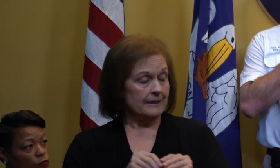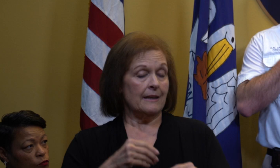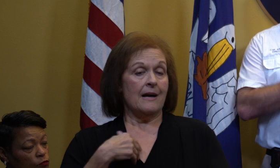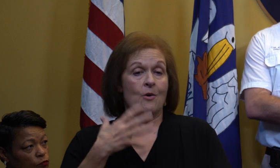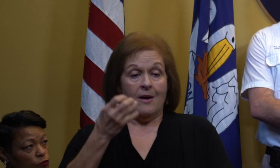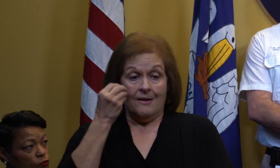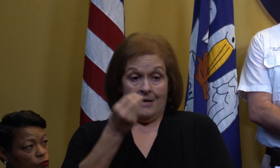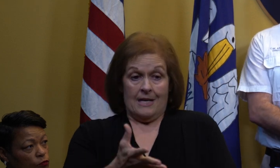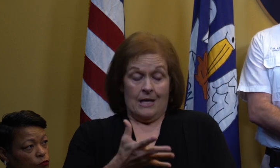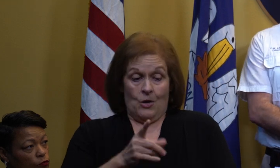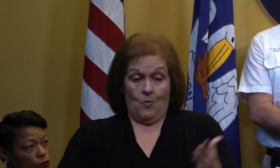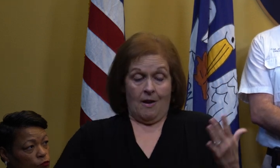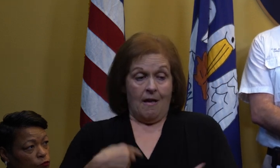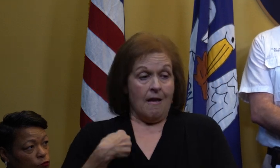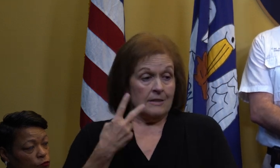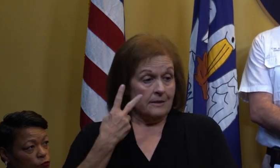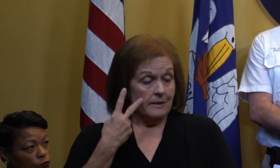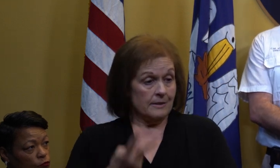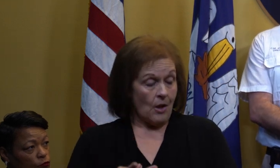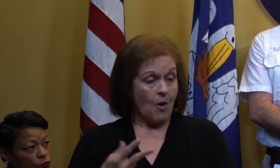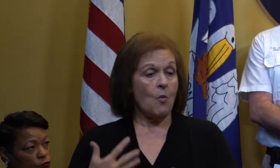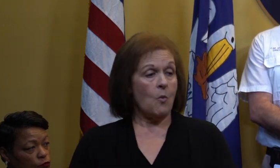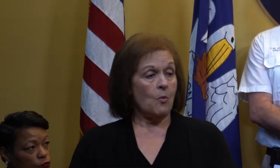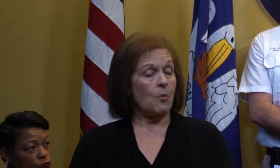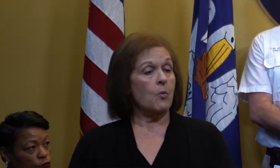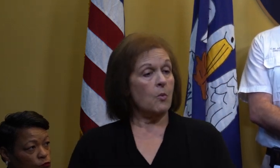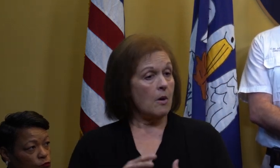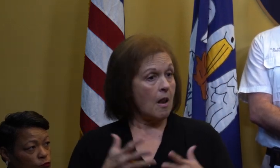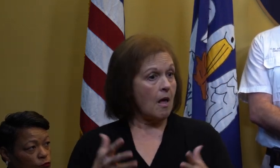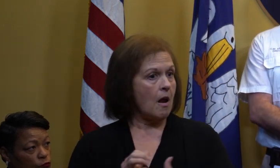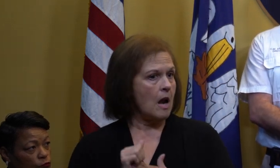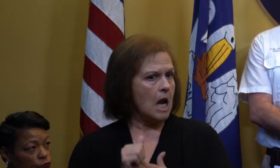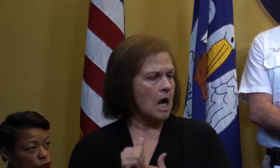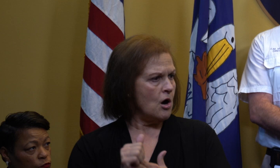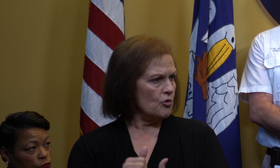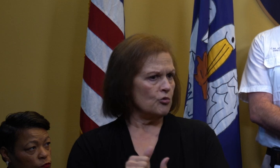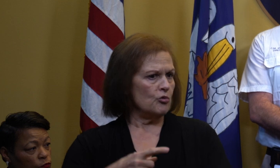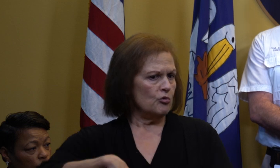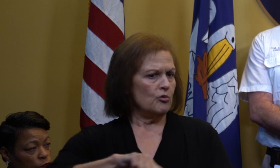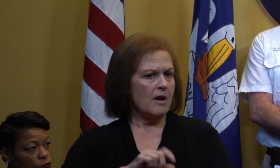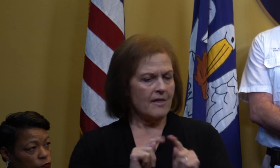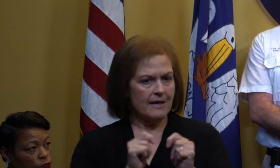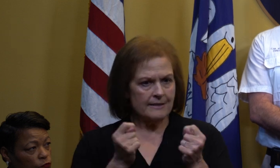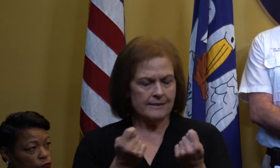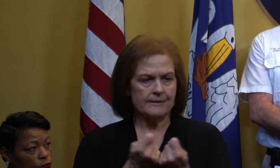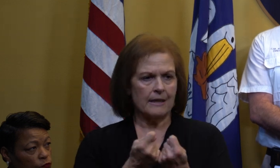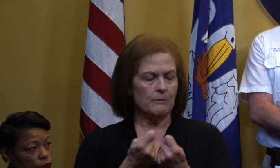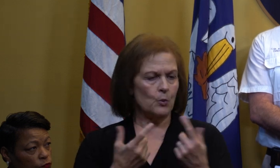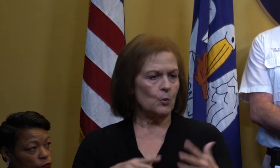public that what I observed was leadership among the whole team of being brilliant